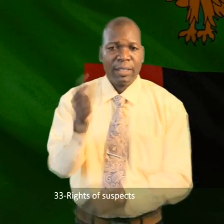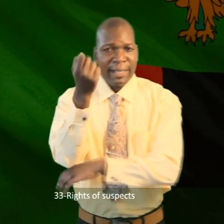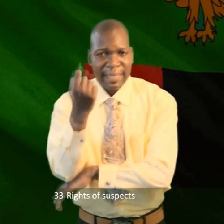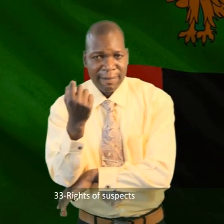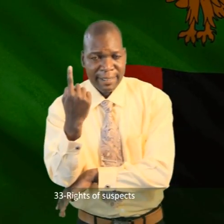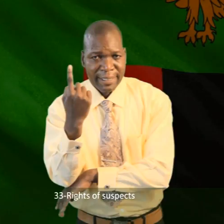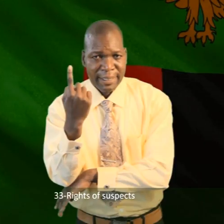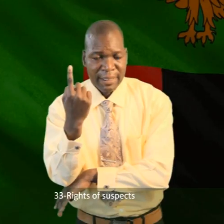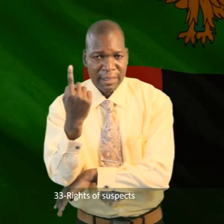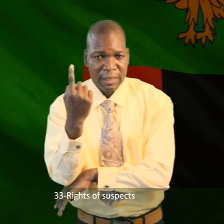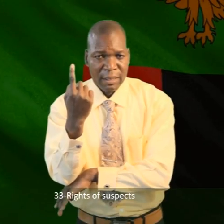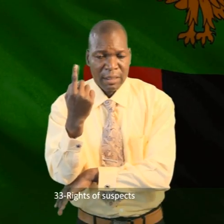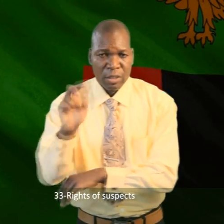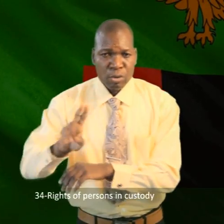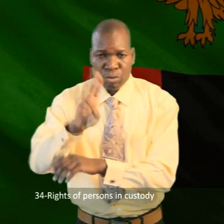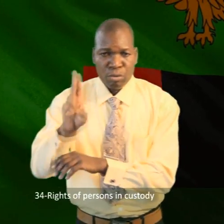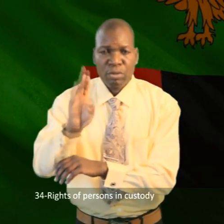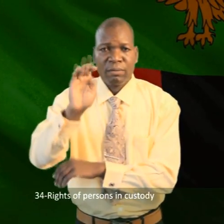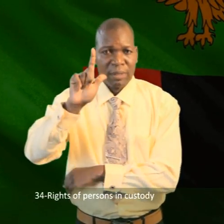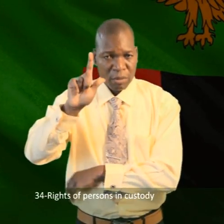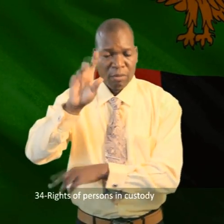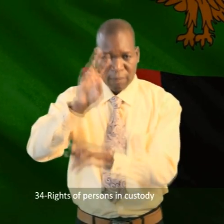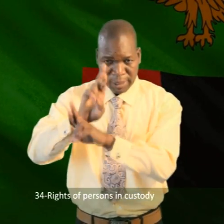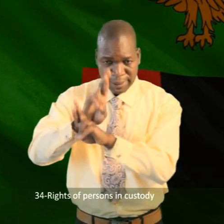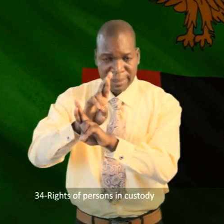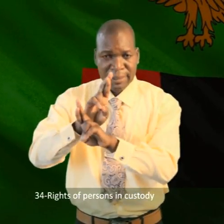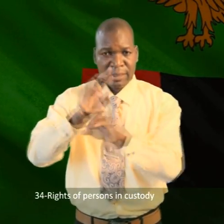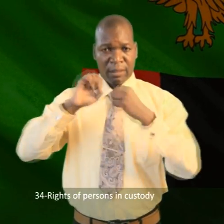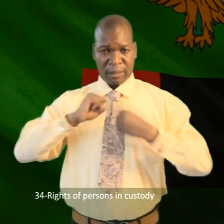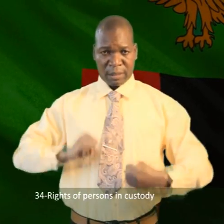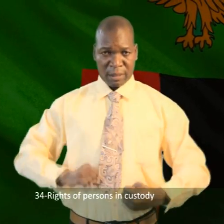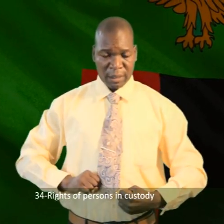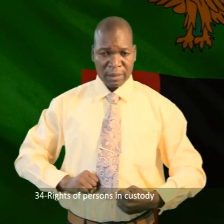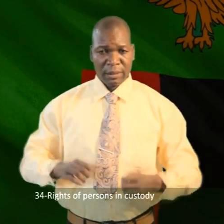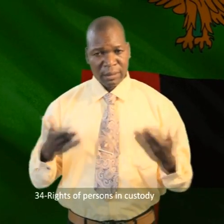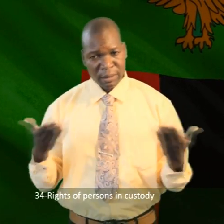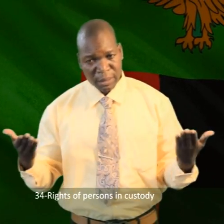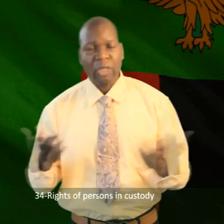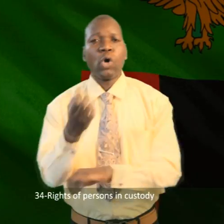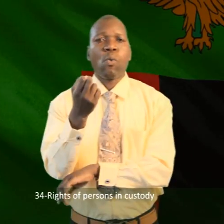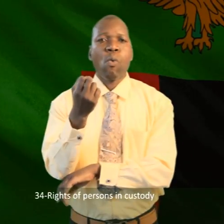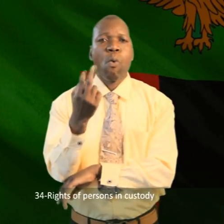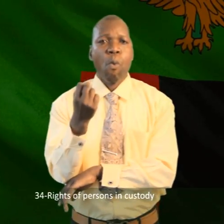of suspects. 34, rights of persons in custody.